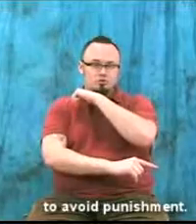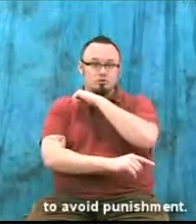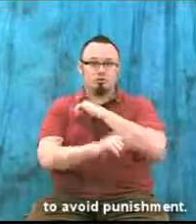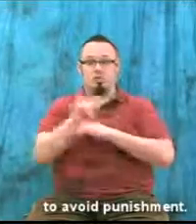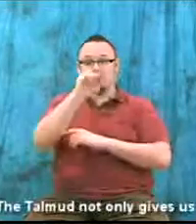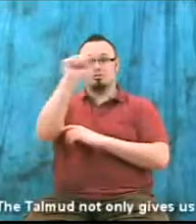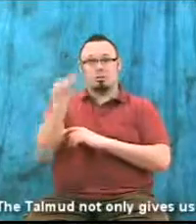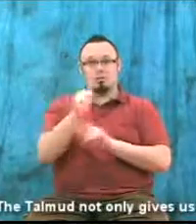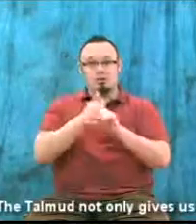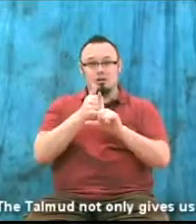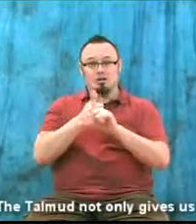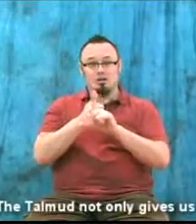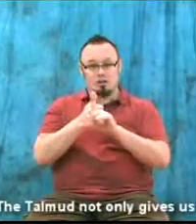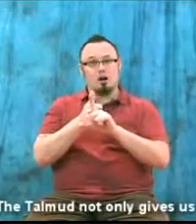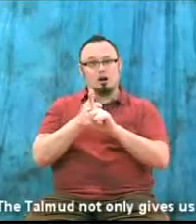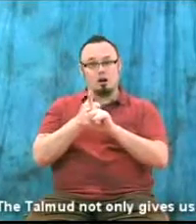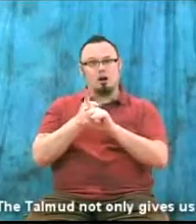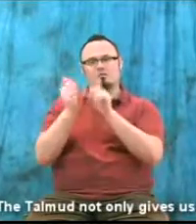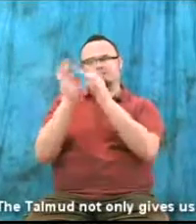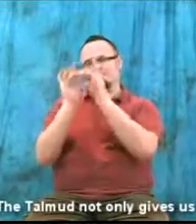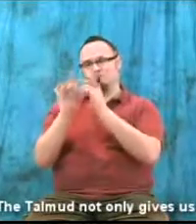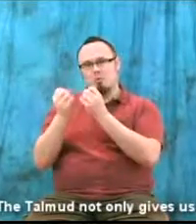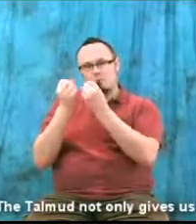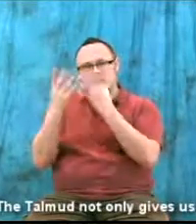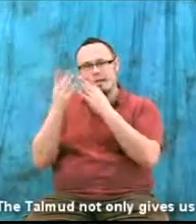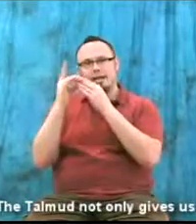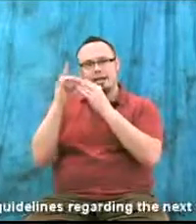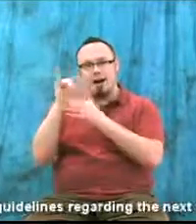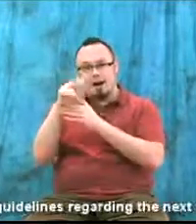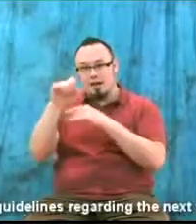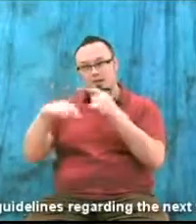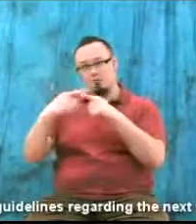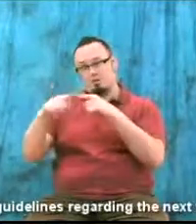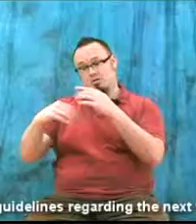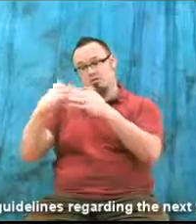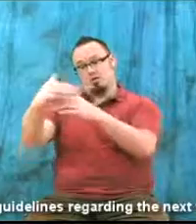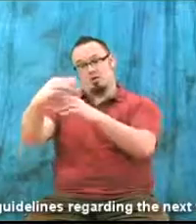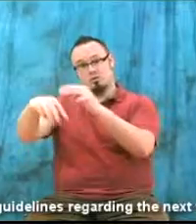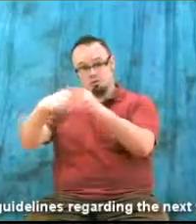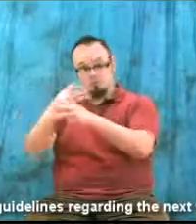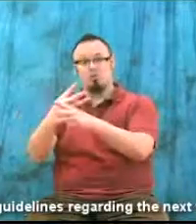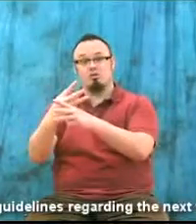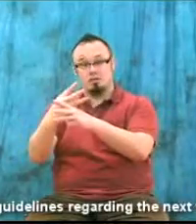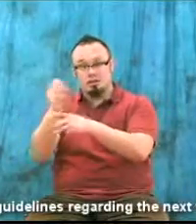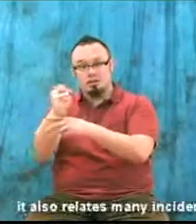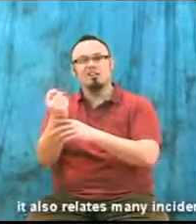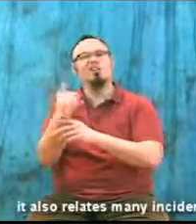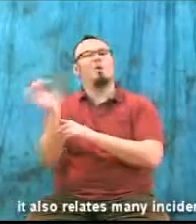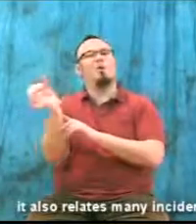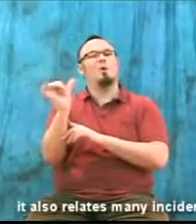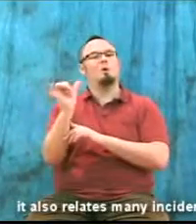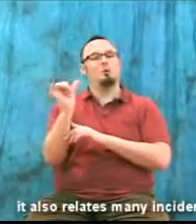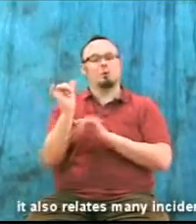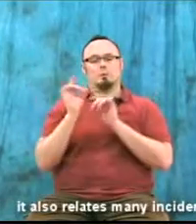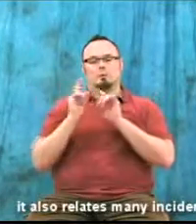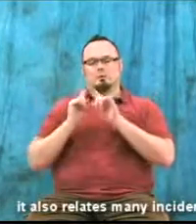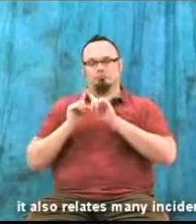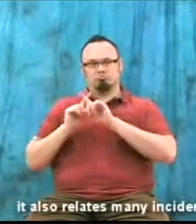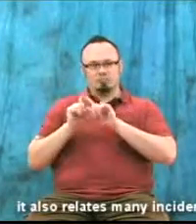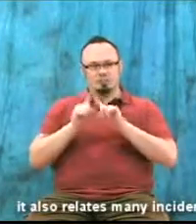The Talmud not only gives us many guidelines regarding the next world, it also relates many incidents of